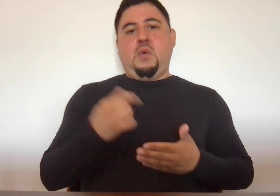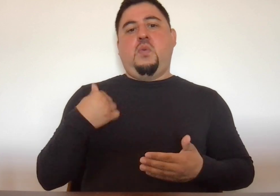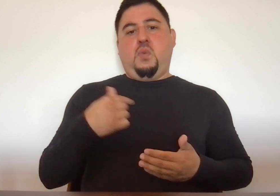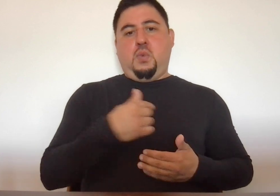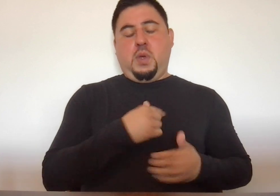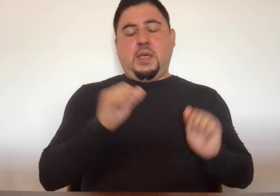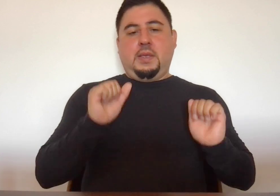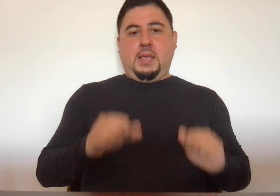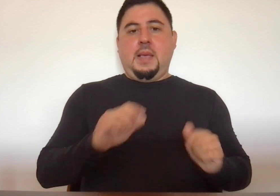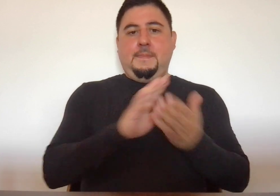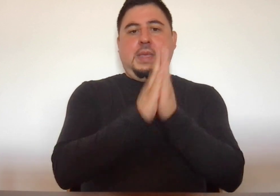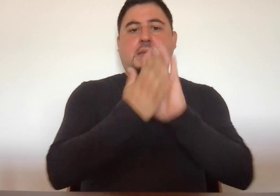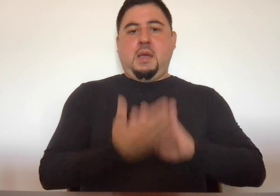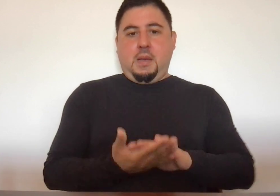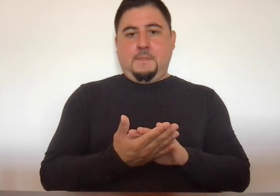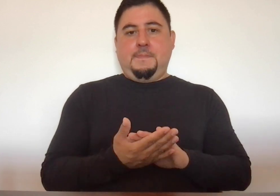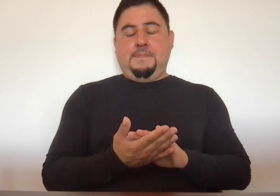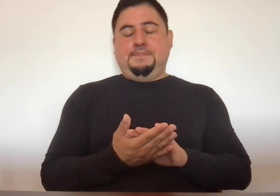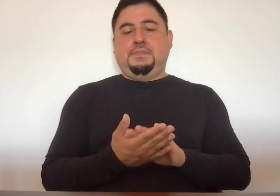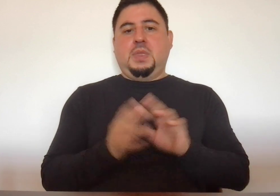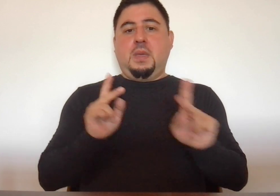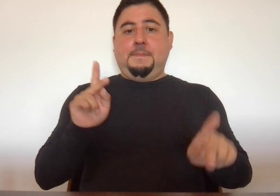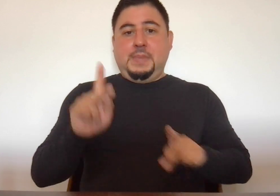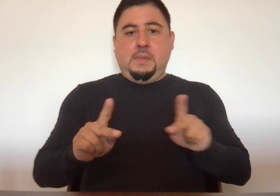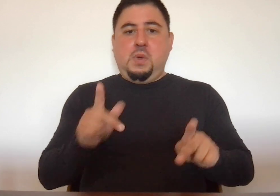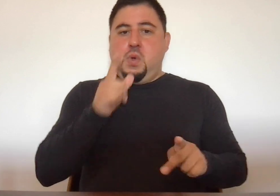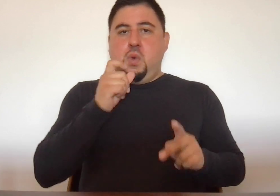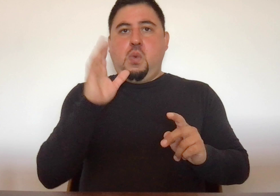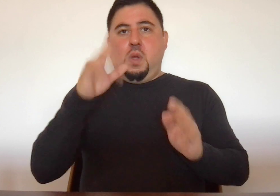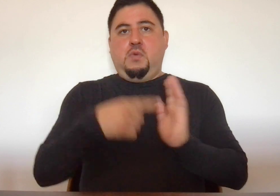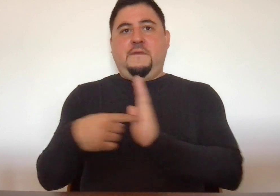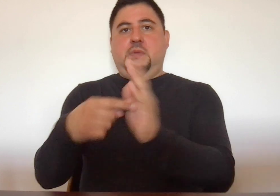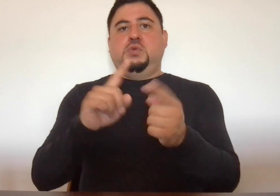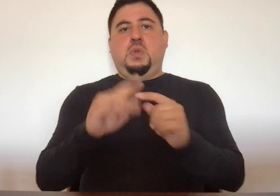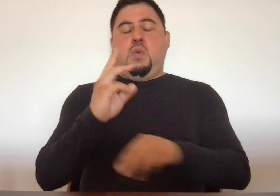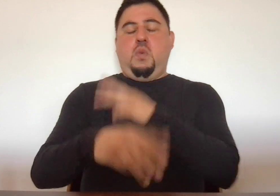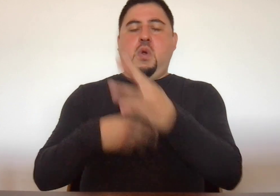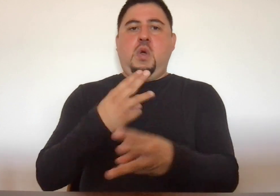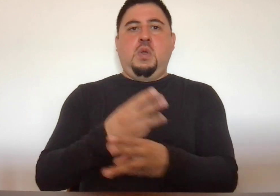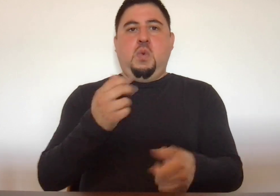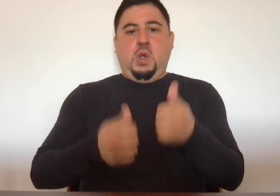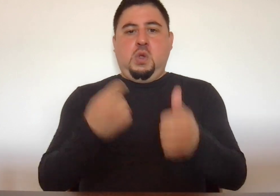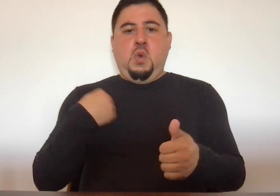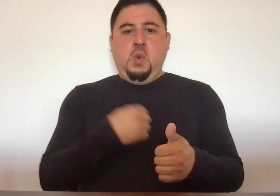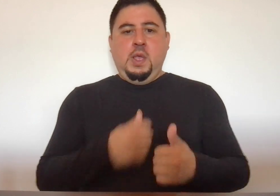the ones who would reveal him to the world in which we live.